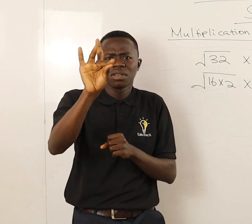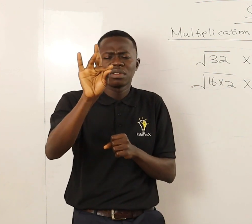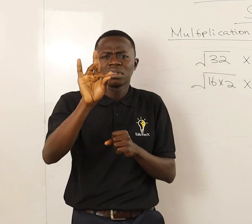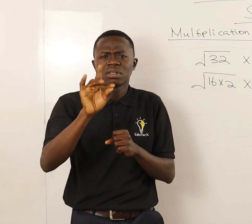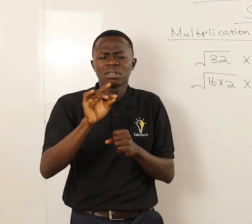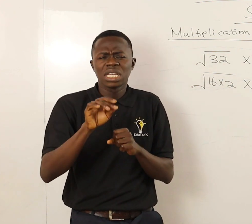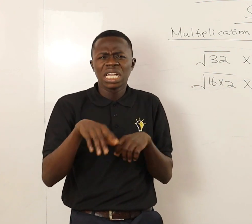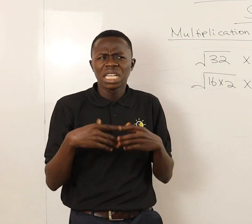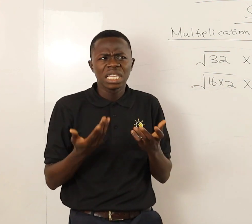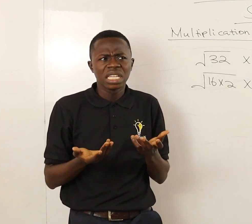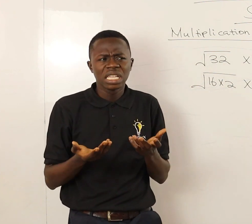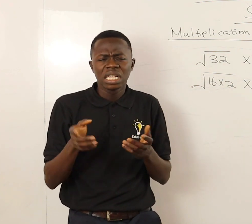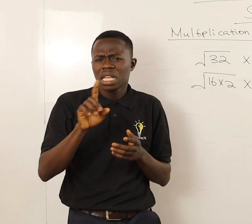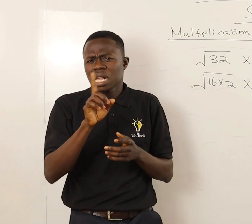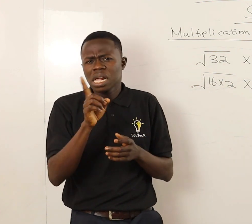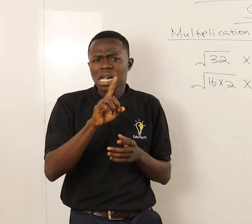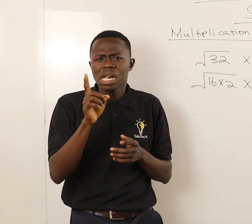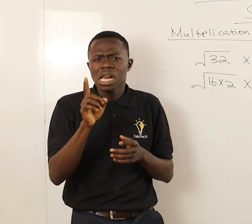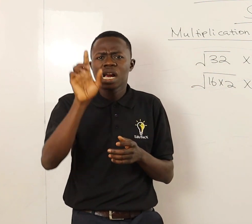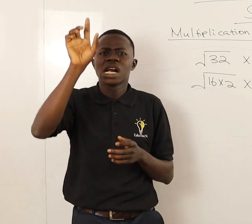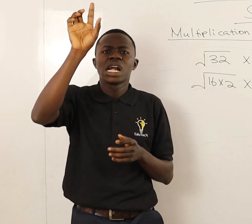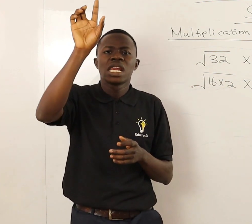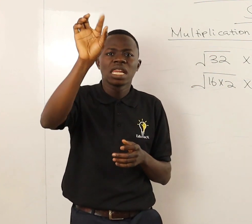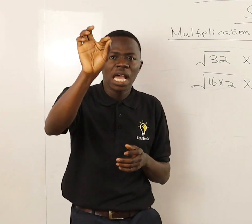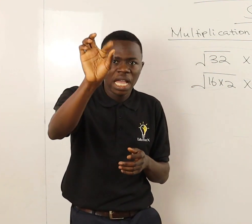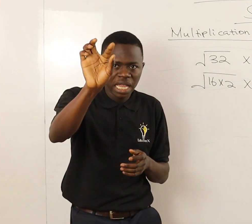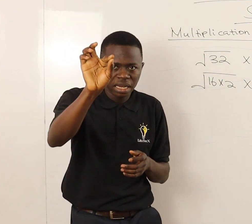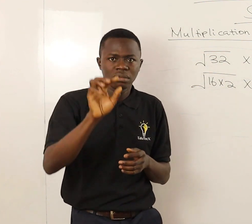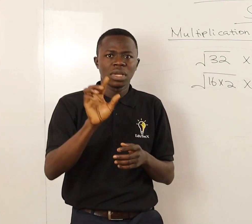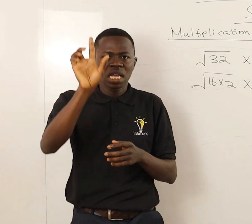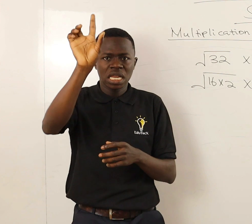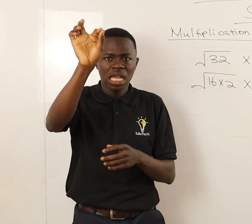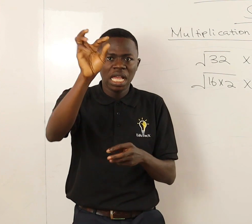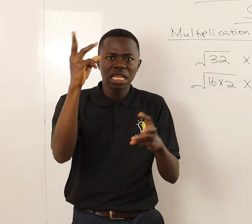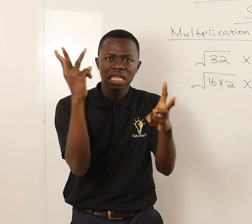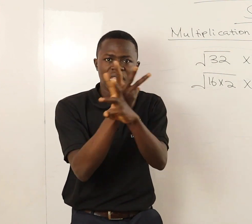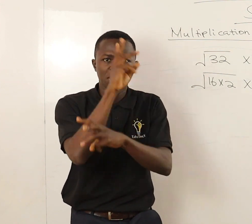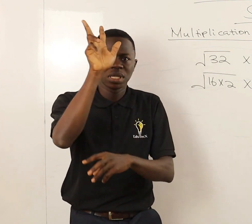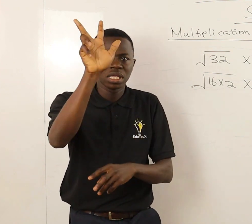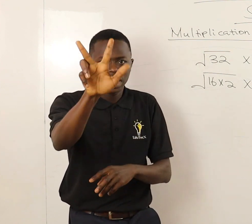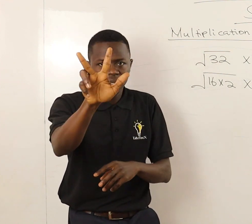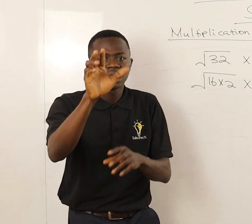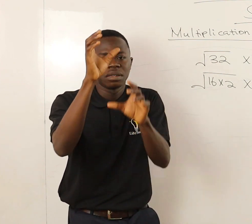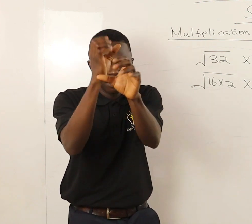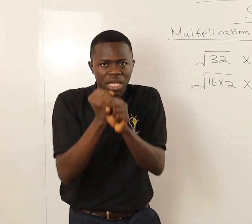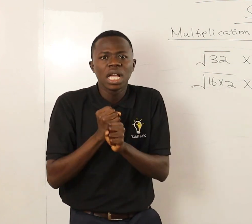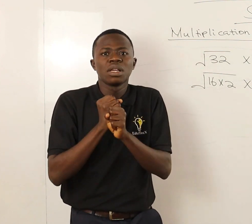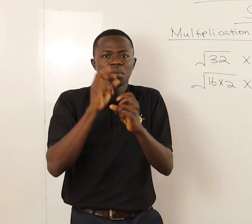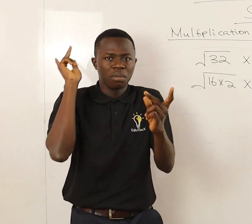So which other perfect square can be multiplied to get 27? 9. So 9 multiplied by 3, and